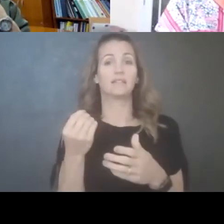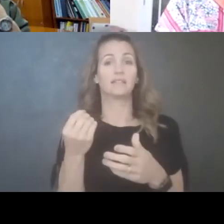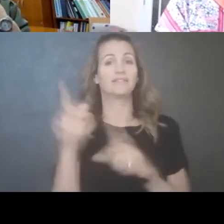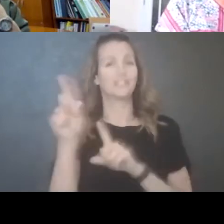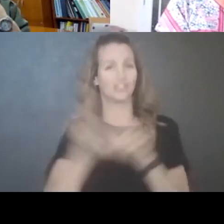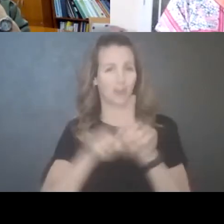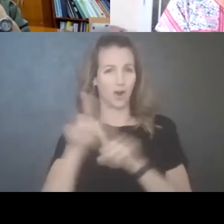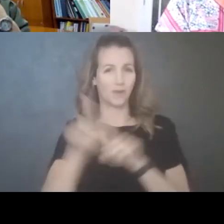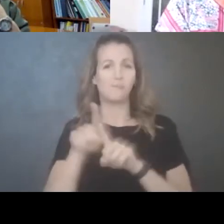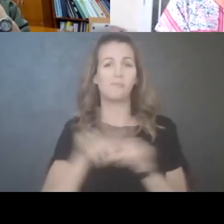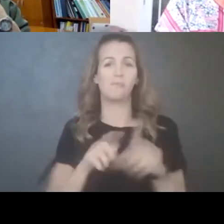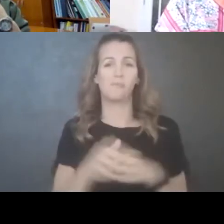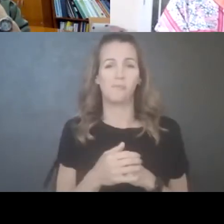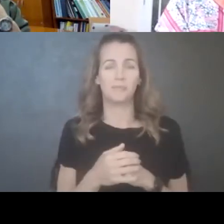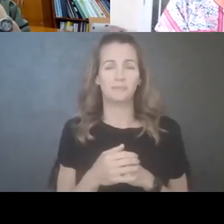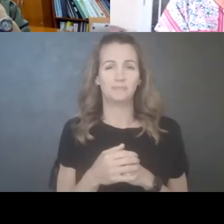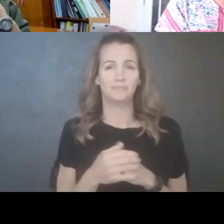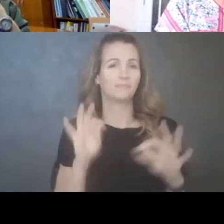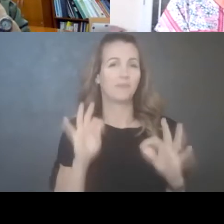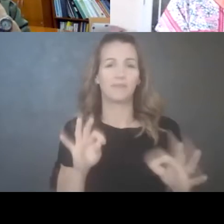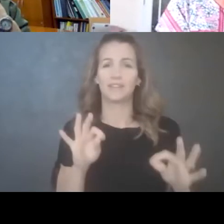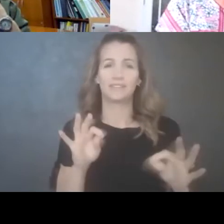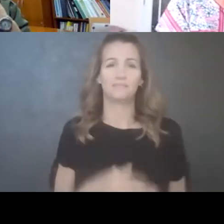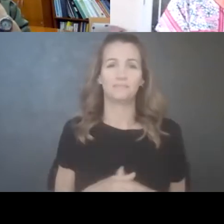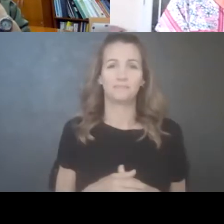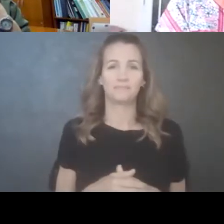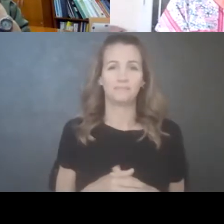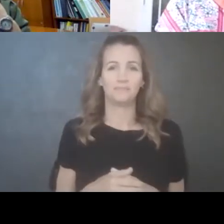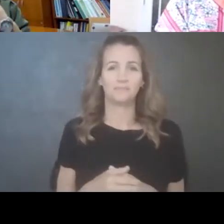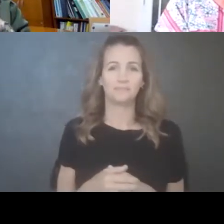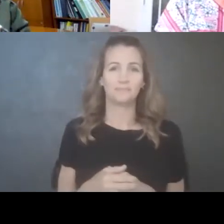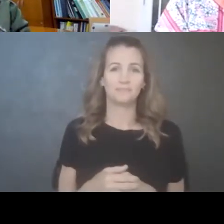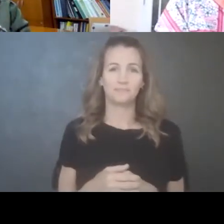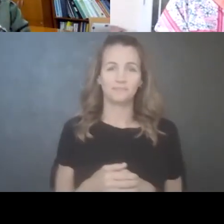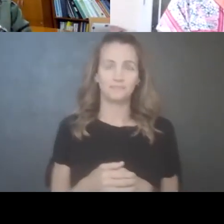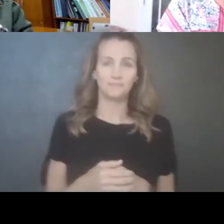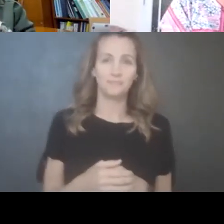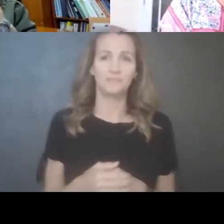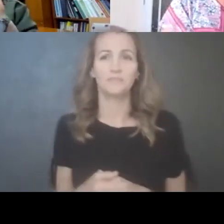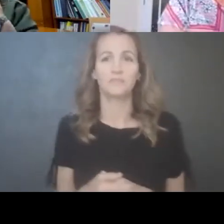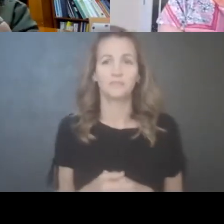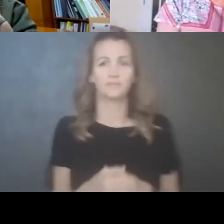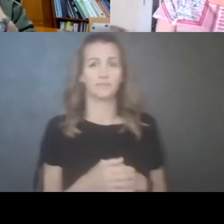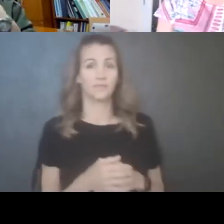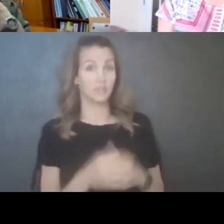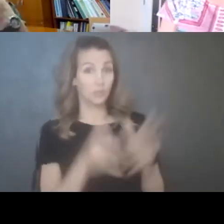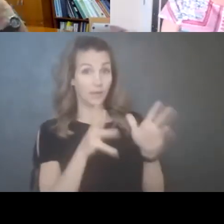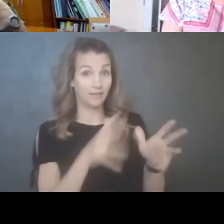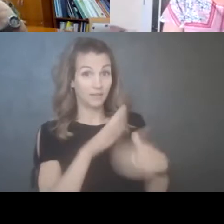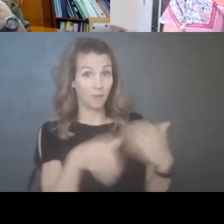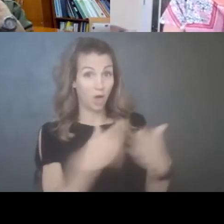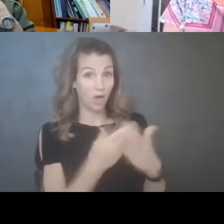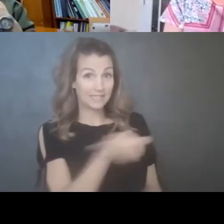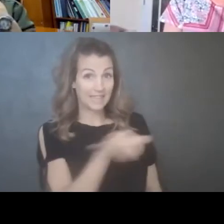star. Perfect. So we So left some- them all the same.